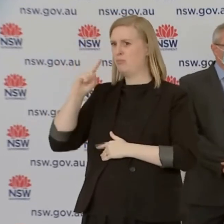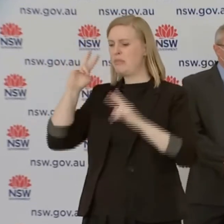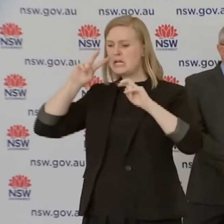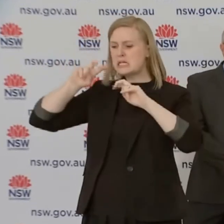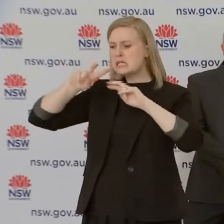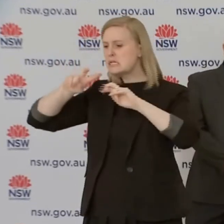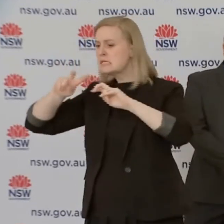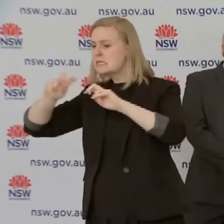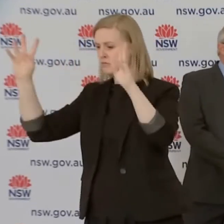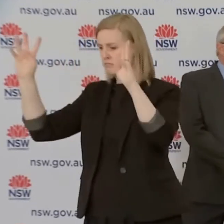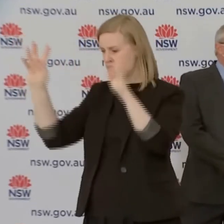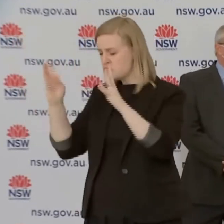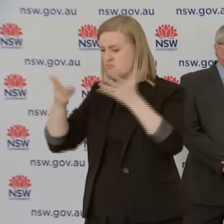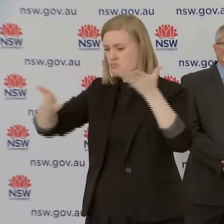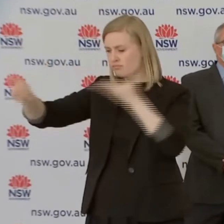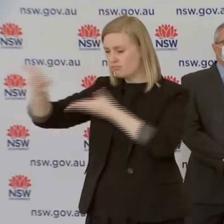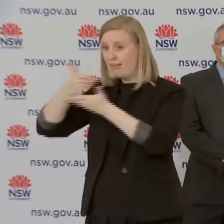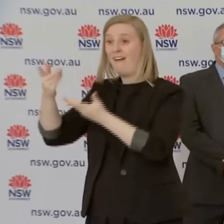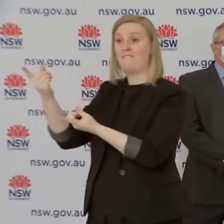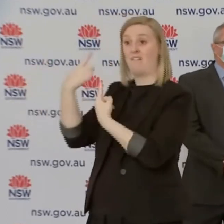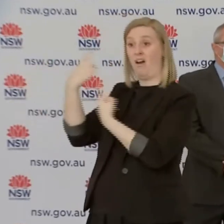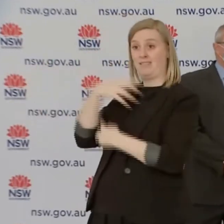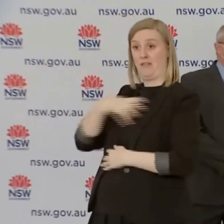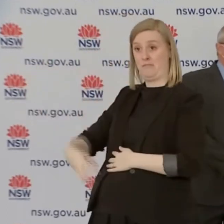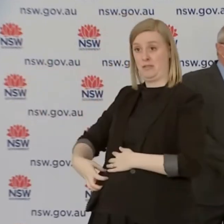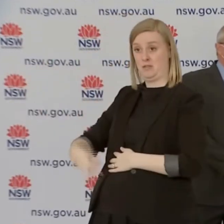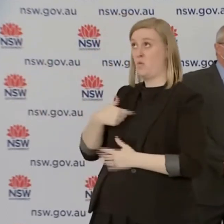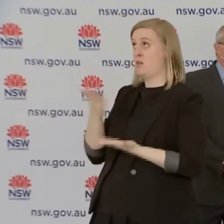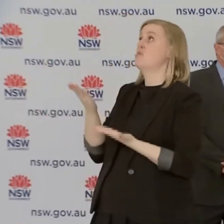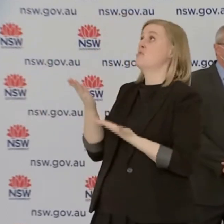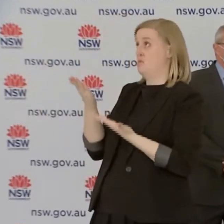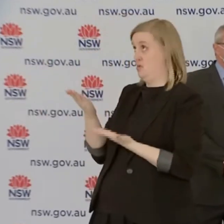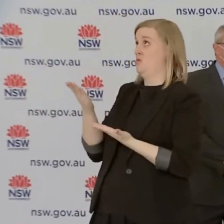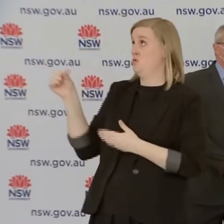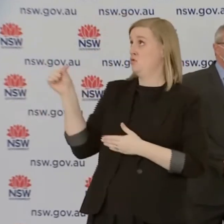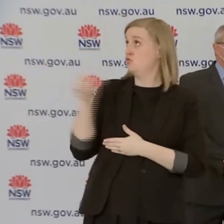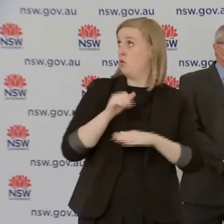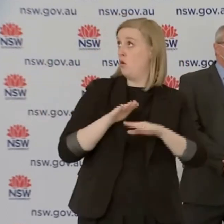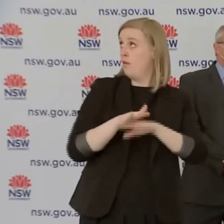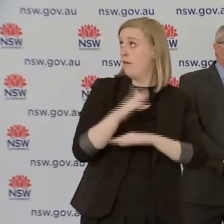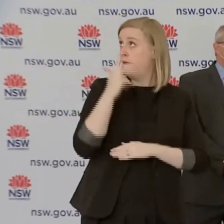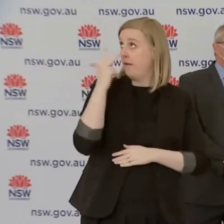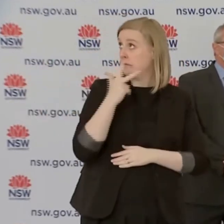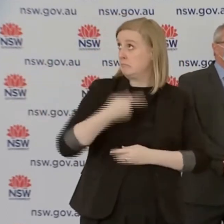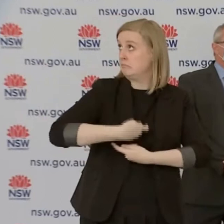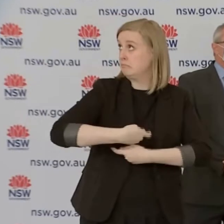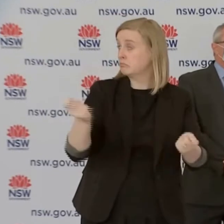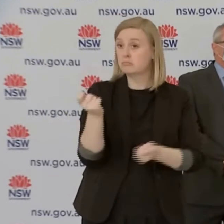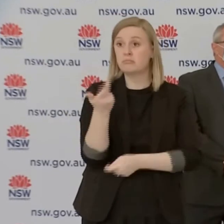anyone in the context of this outbreak should be strongly considering if you're 18 and